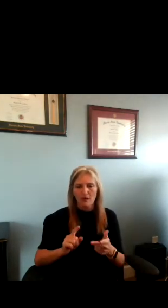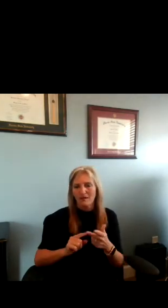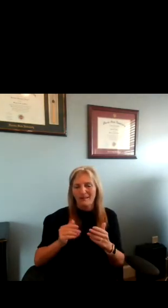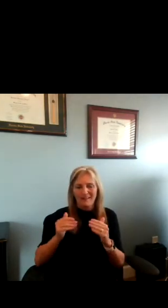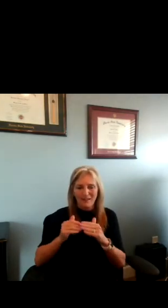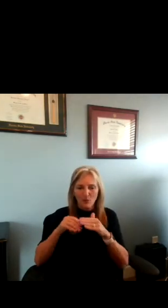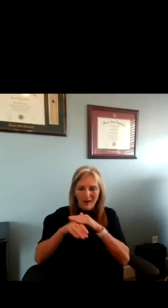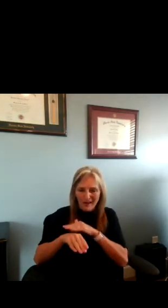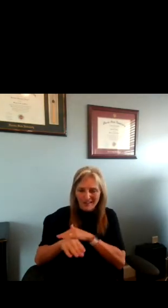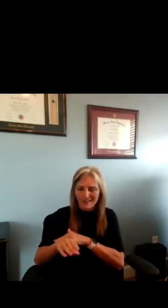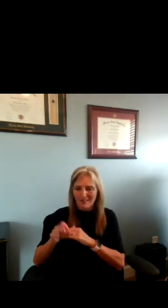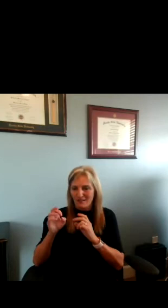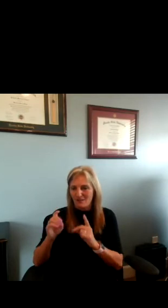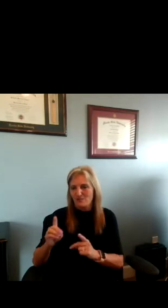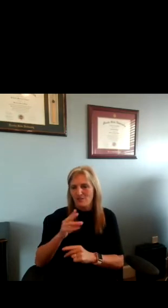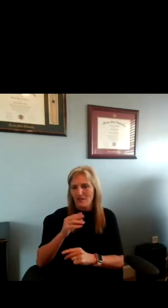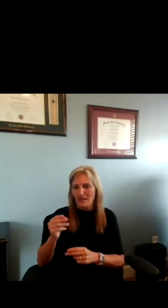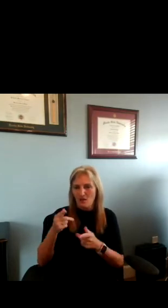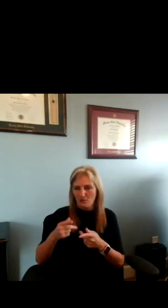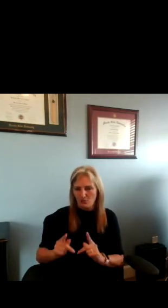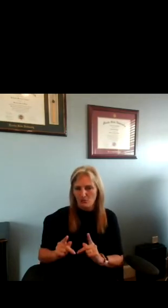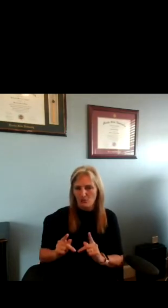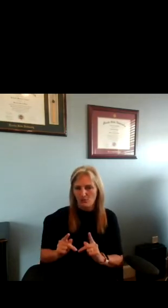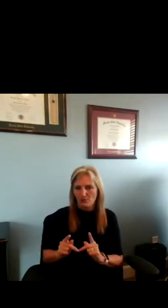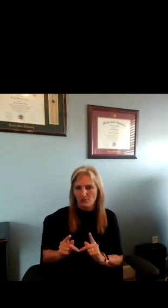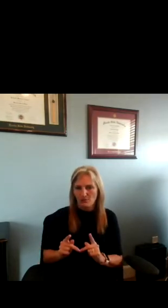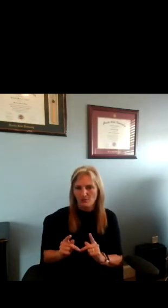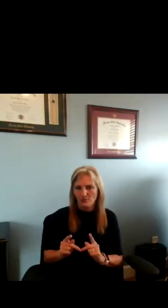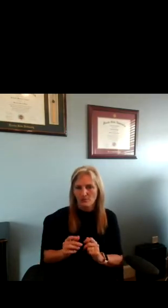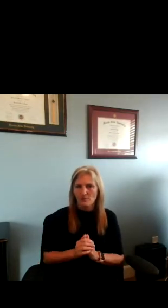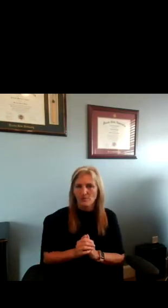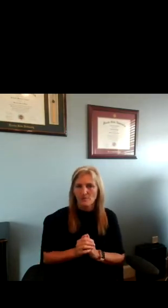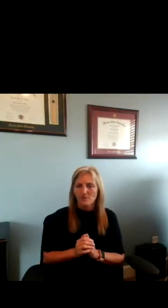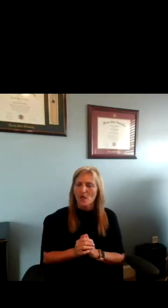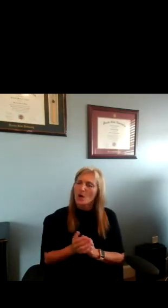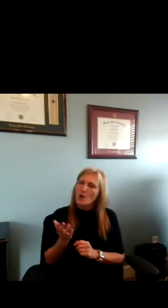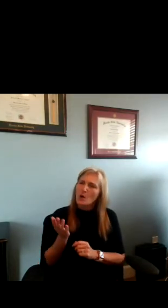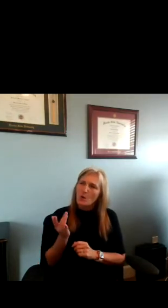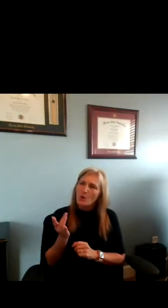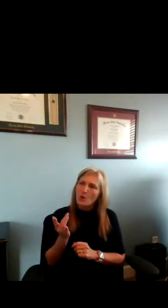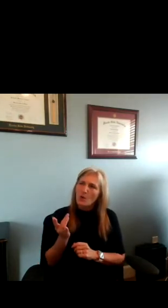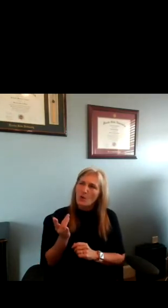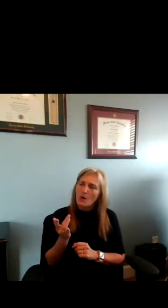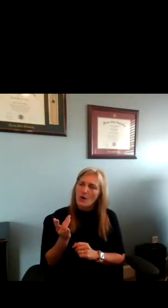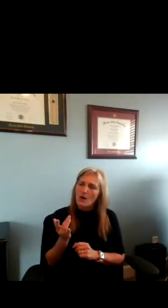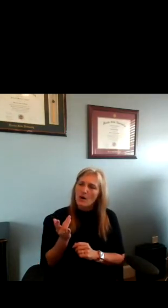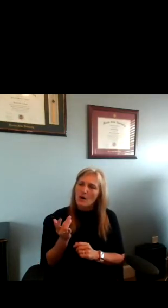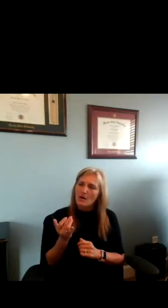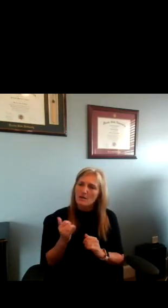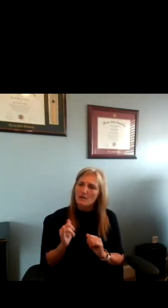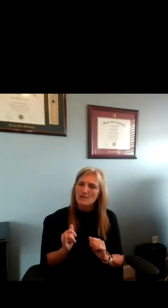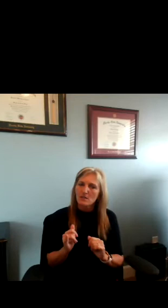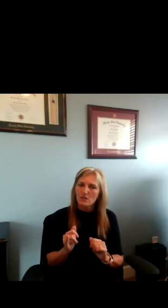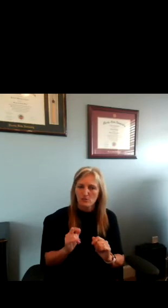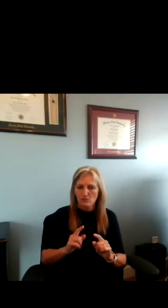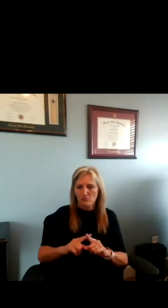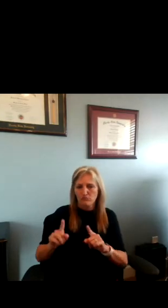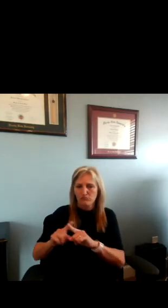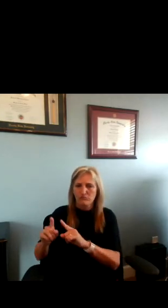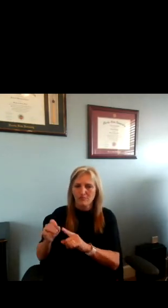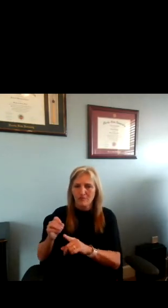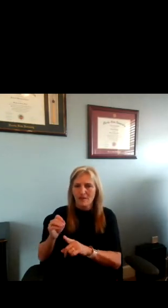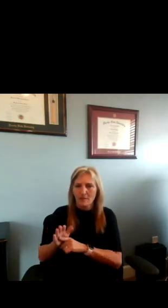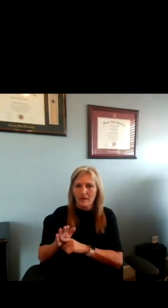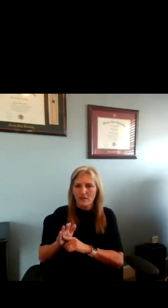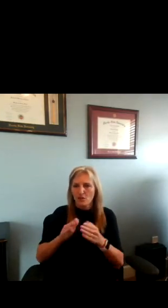access to education and opportunity. So why is there such disparate impact on some communities when laws